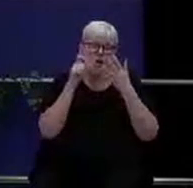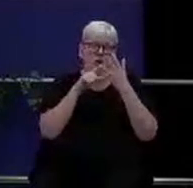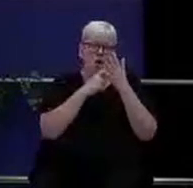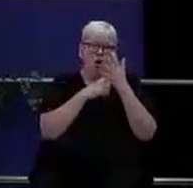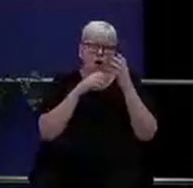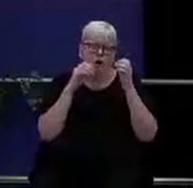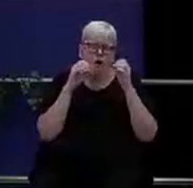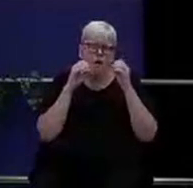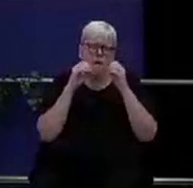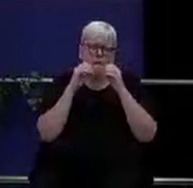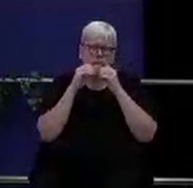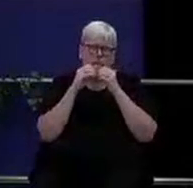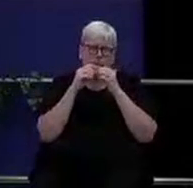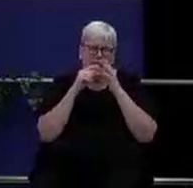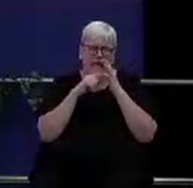them